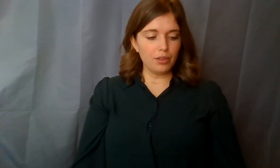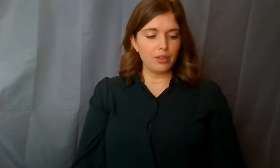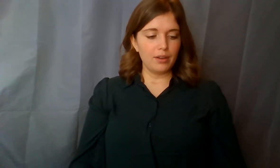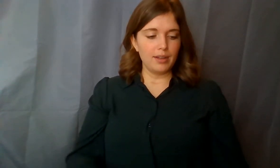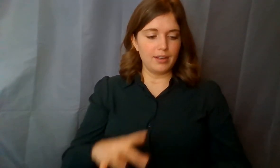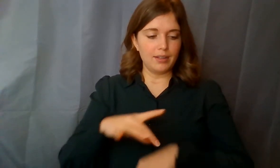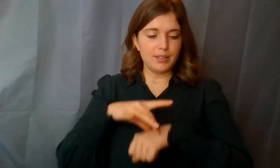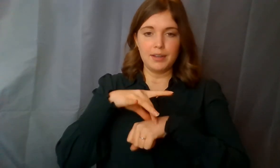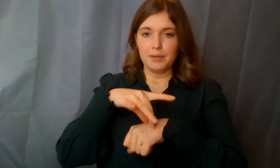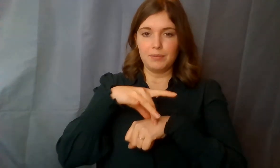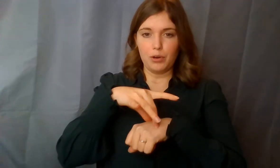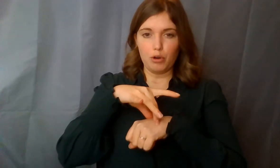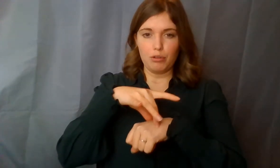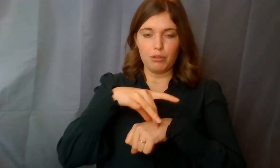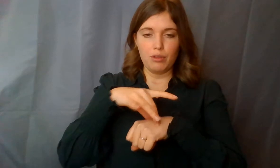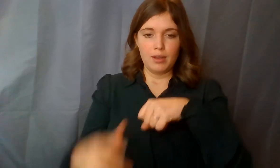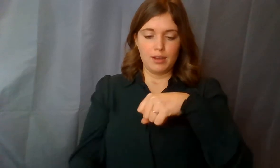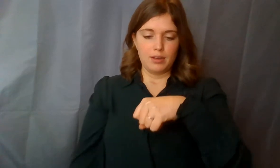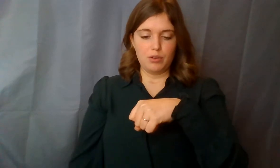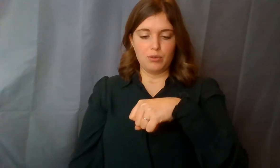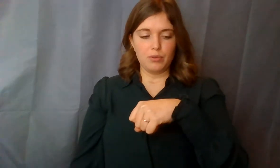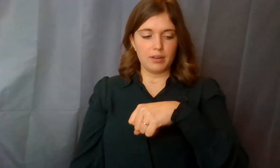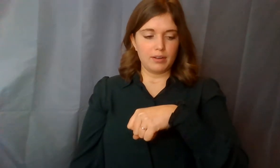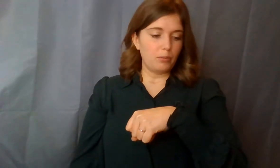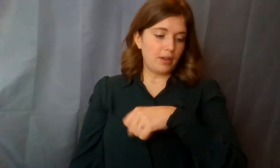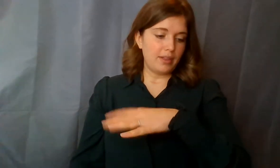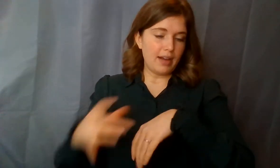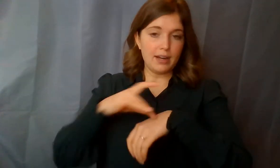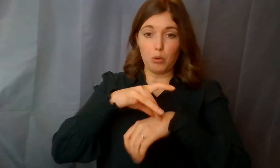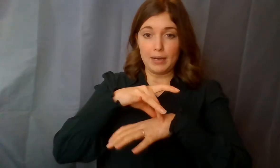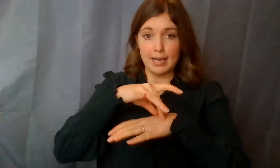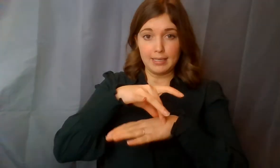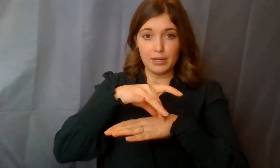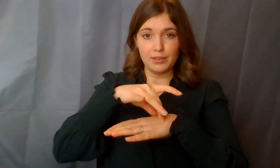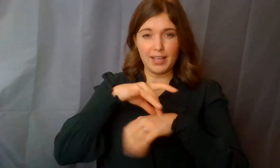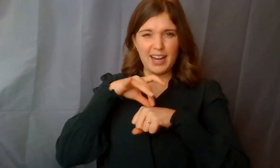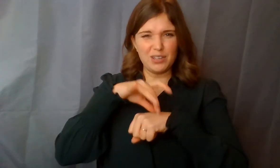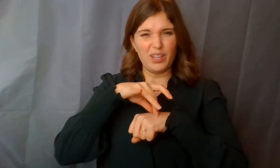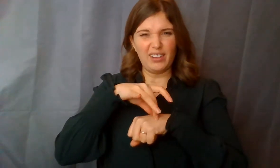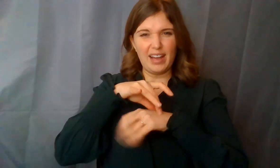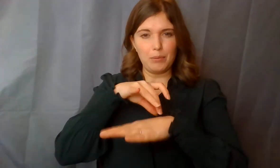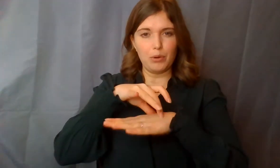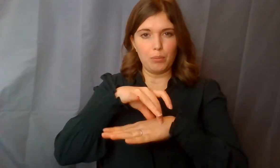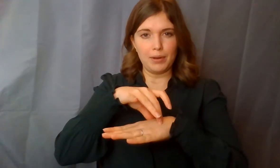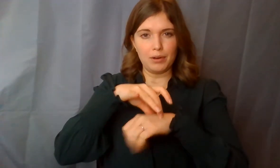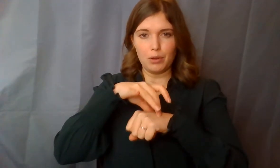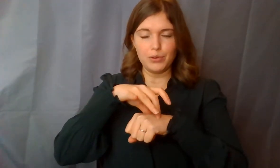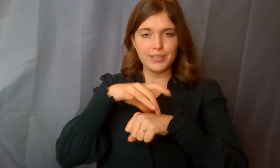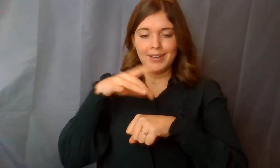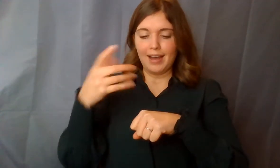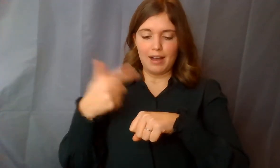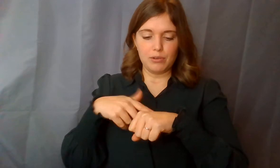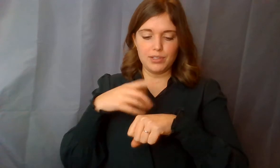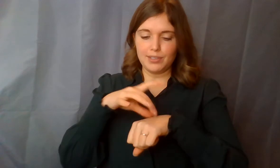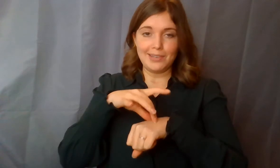Earth is earth. Well, they've got an open hand here. They kind of do that a lot with the open or closed. I always just did it with